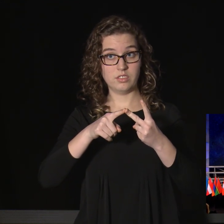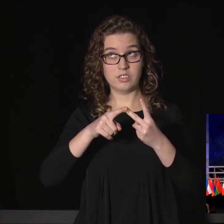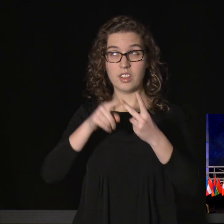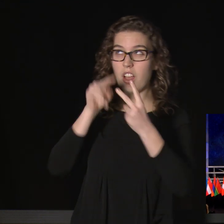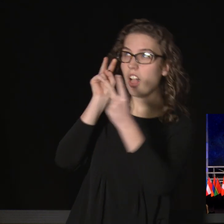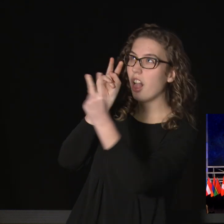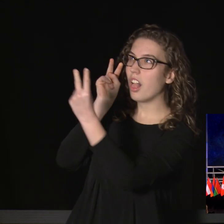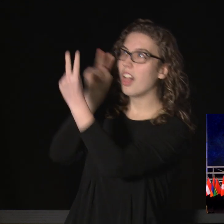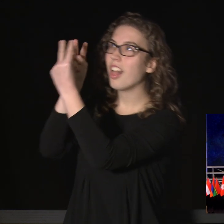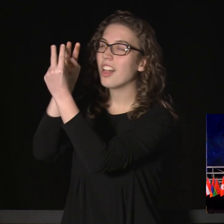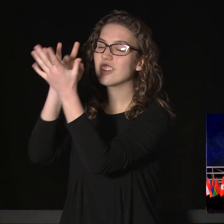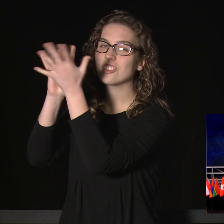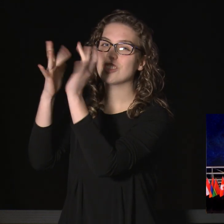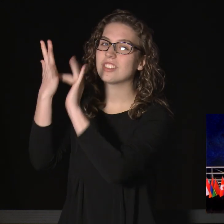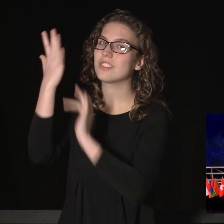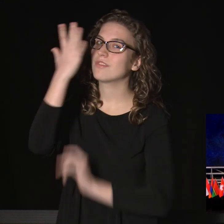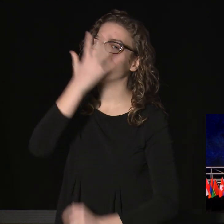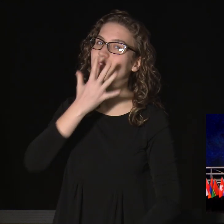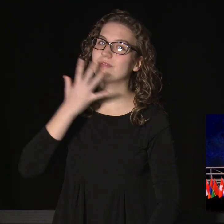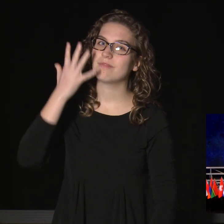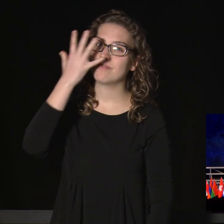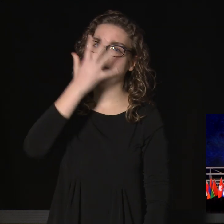of Jesus.